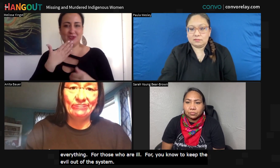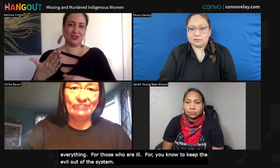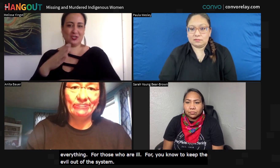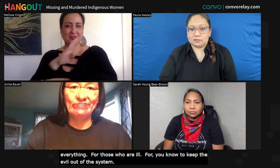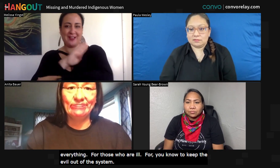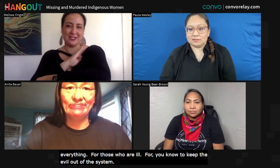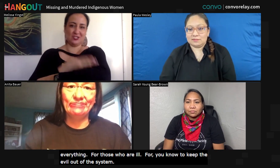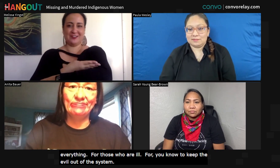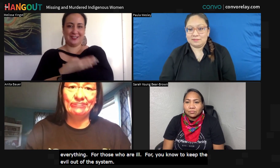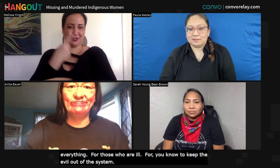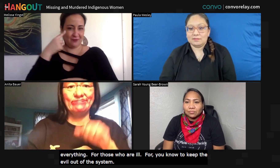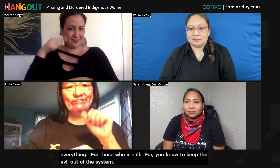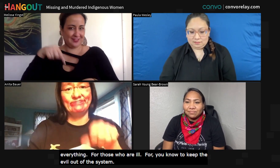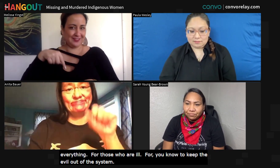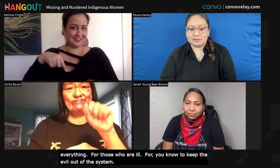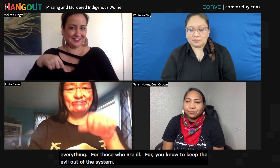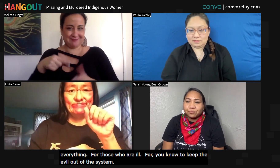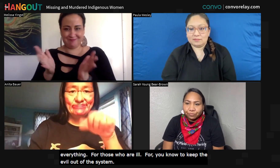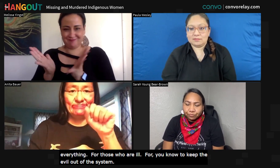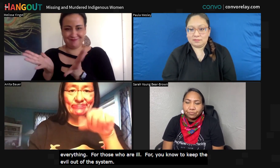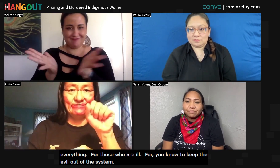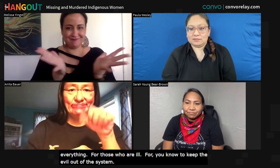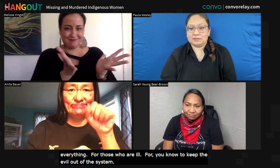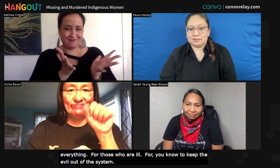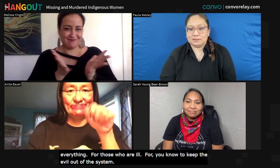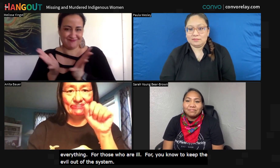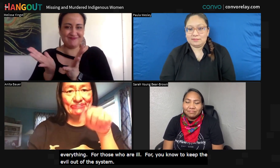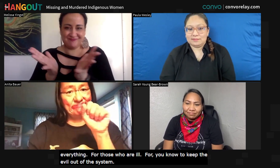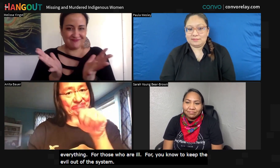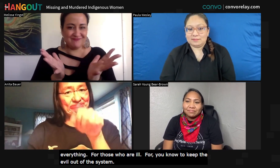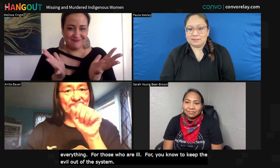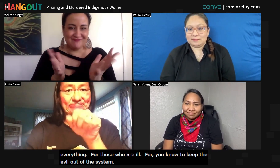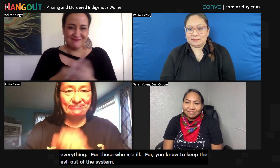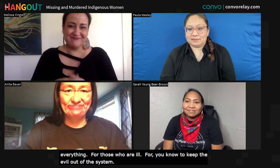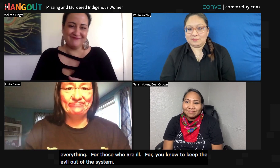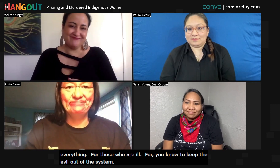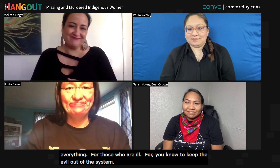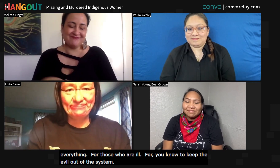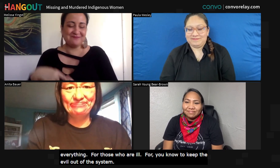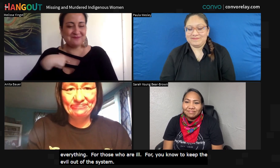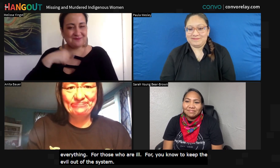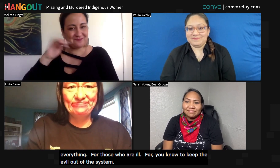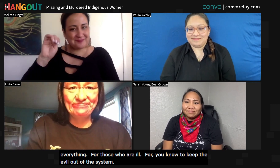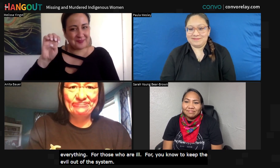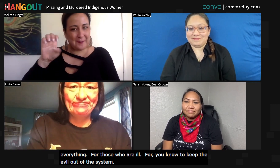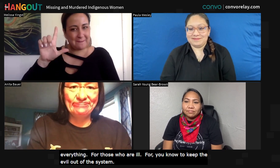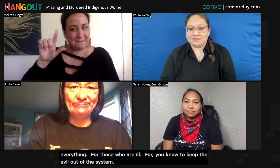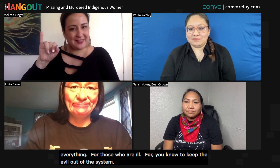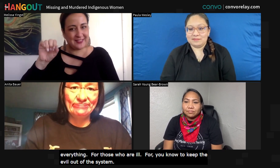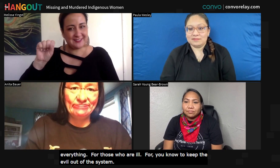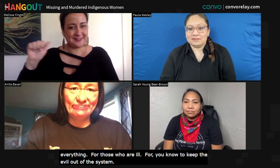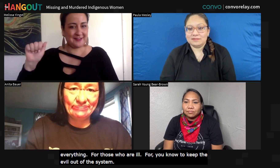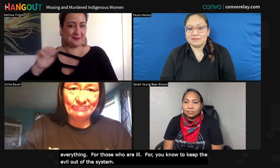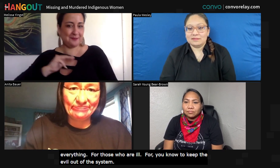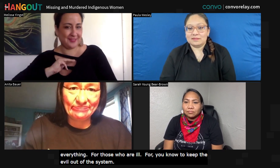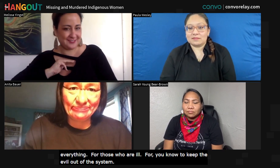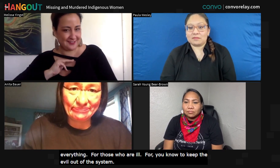To start off with some good energy for this conversation. Yes. Mm-hmm. My name